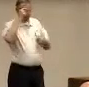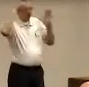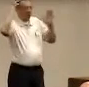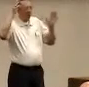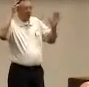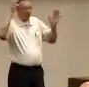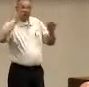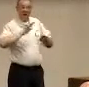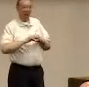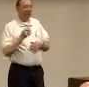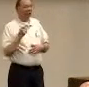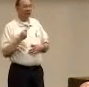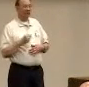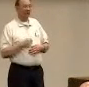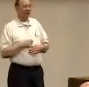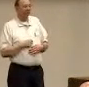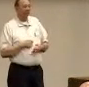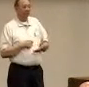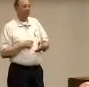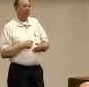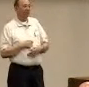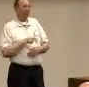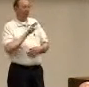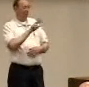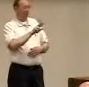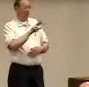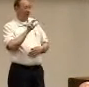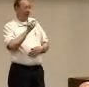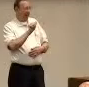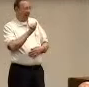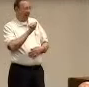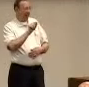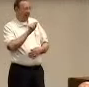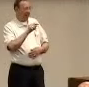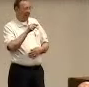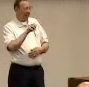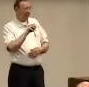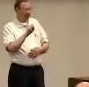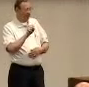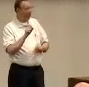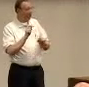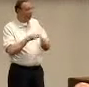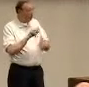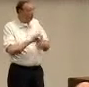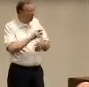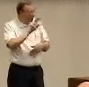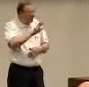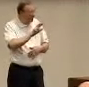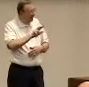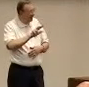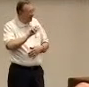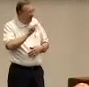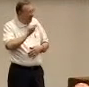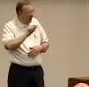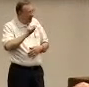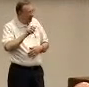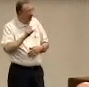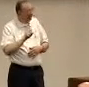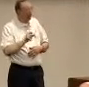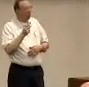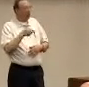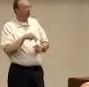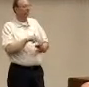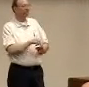I'm still mind-boggled about. I have no understanding. We have 3 atheists that were attending our church. One of them